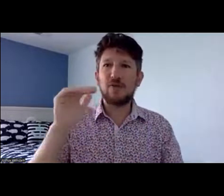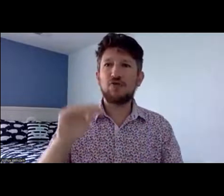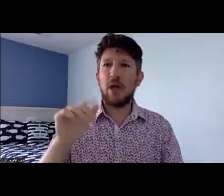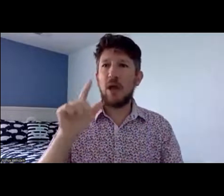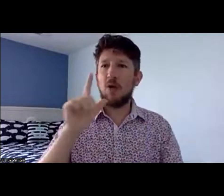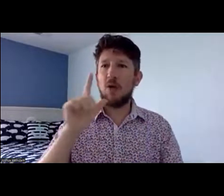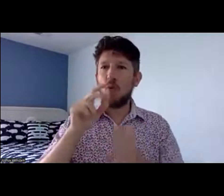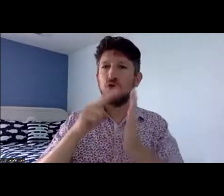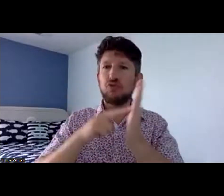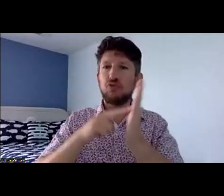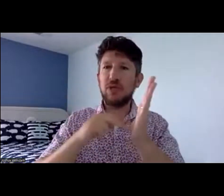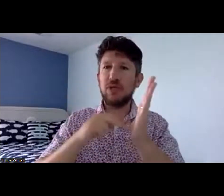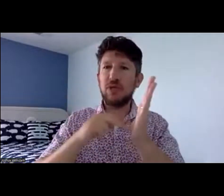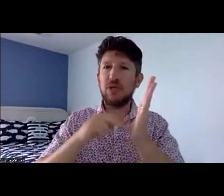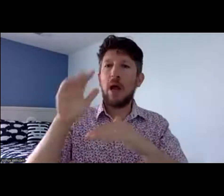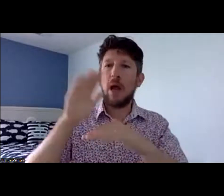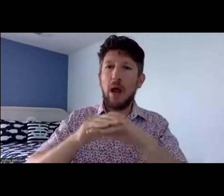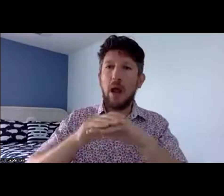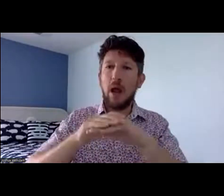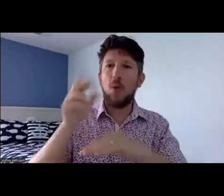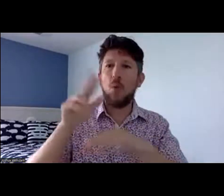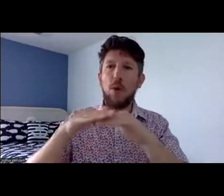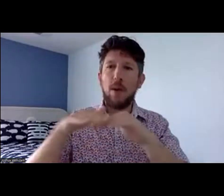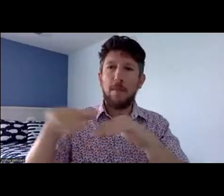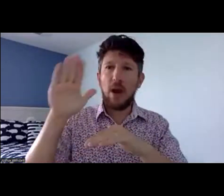I've had many opportunities to work with deaf children.